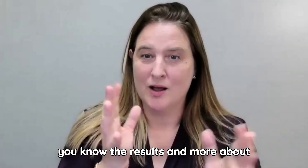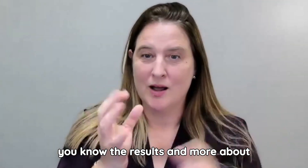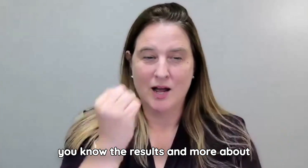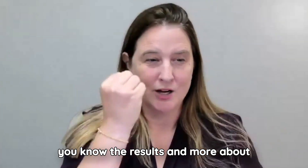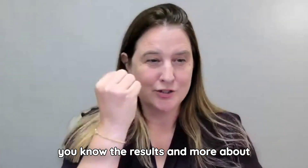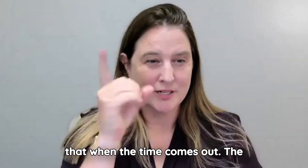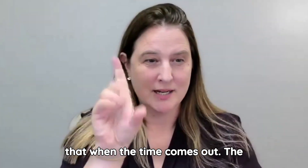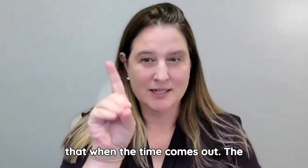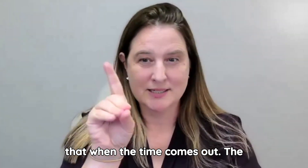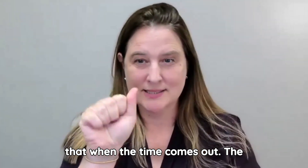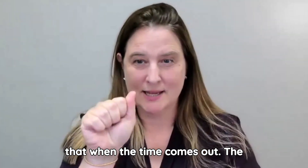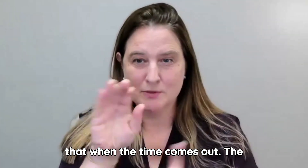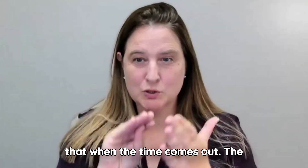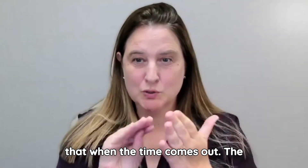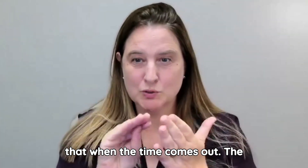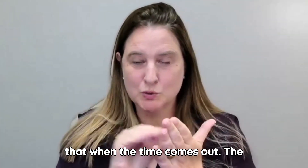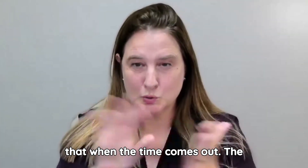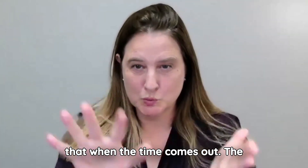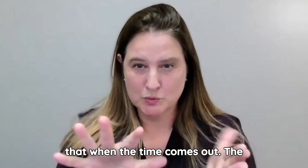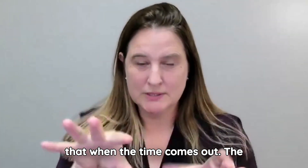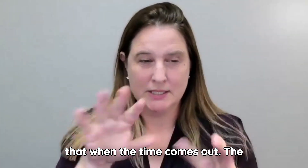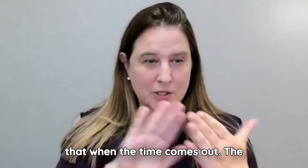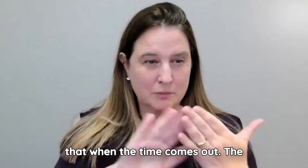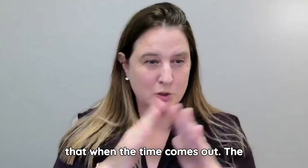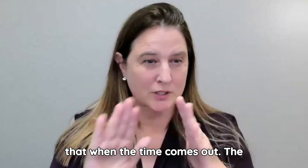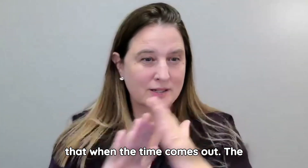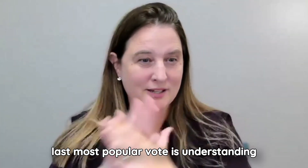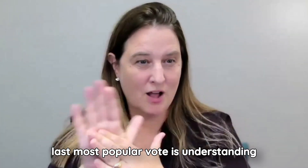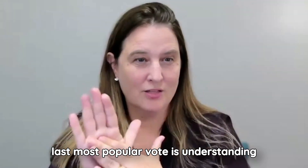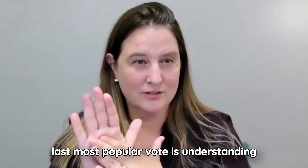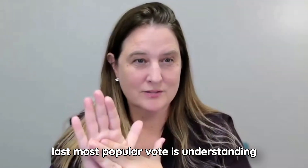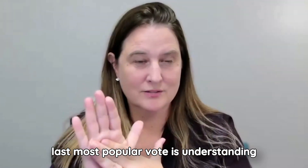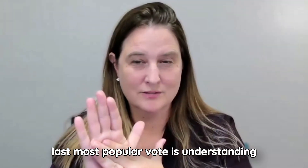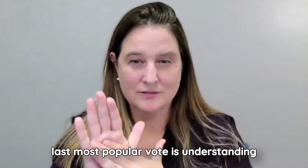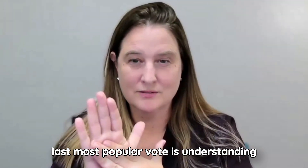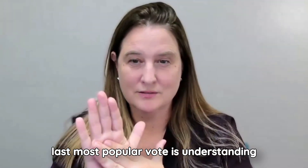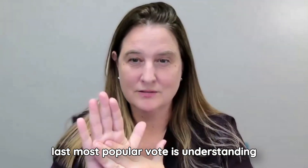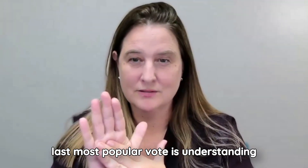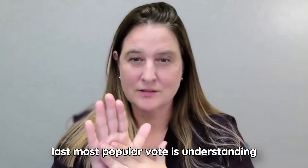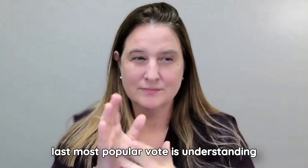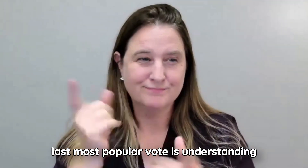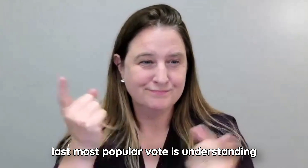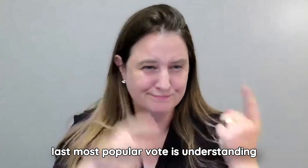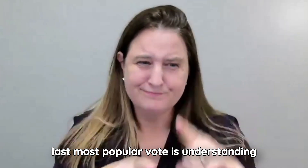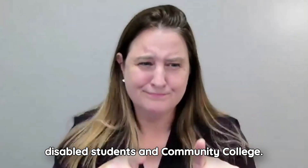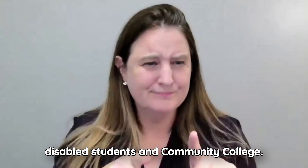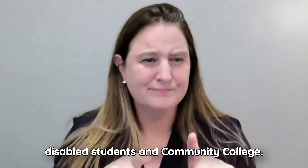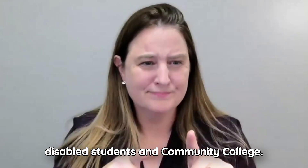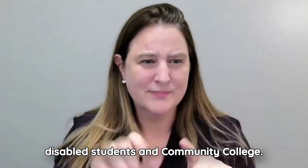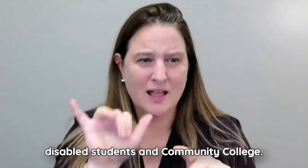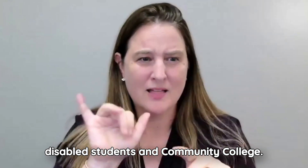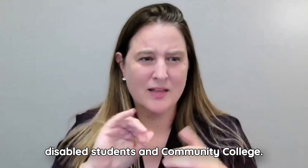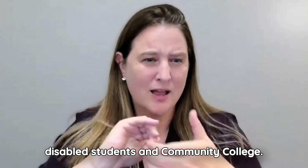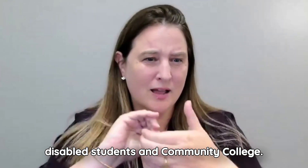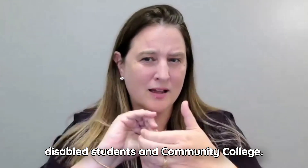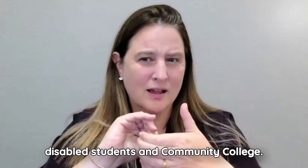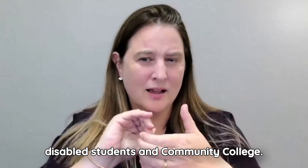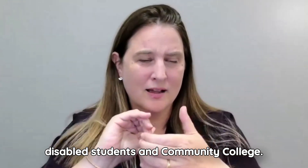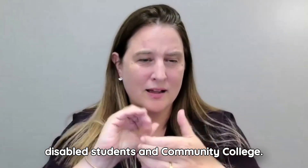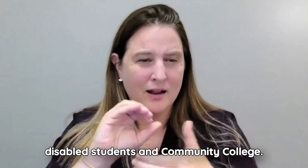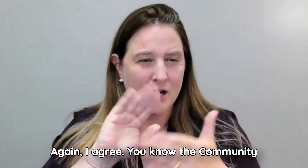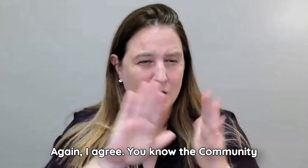comes. At the last most popular vote is understanding disabled students in community college. Again,